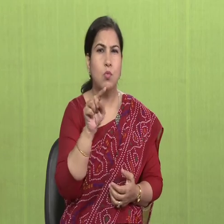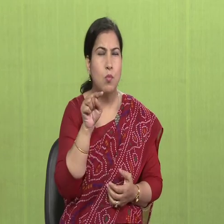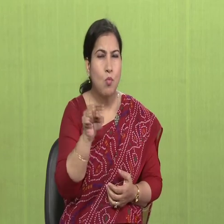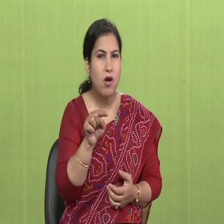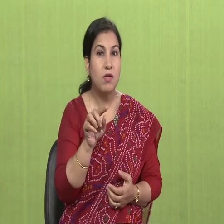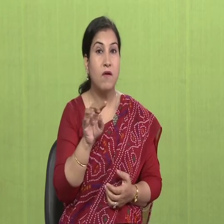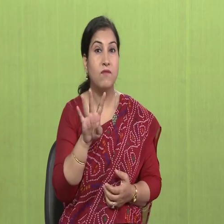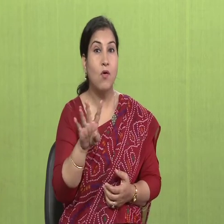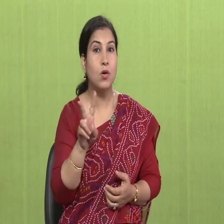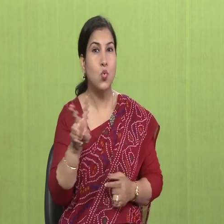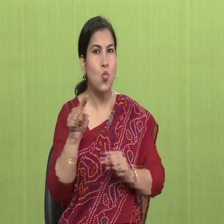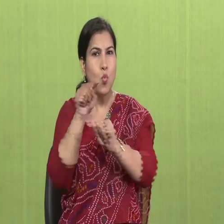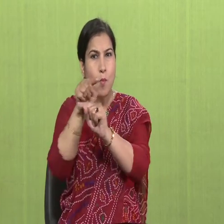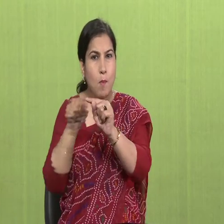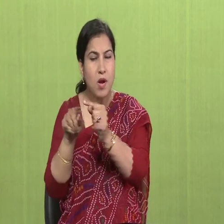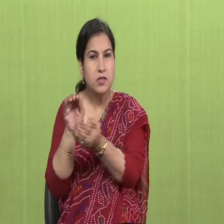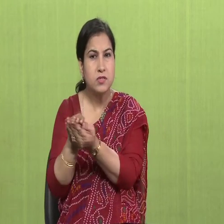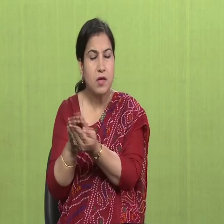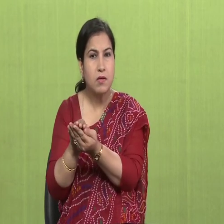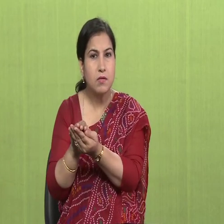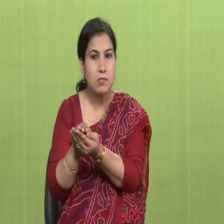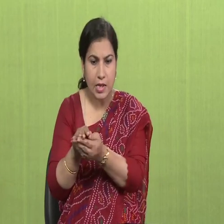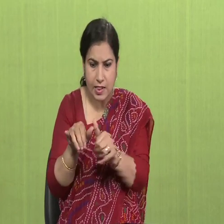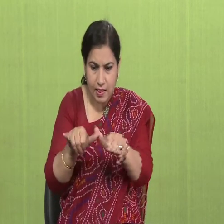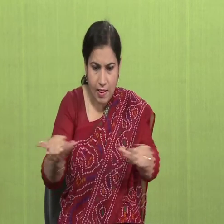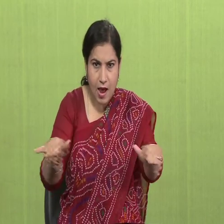2.42 percentage of the world's land area,